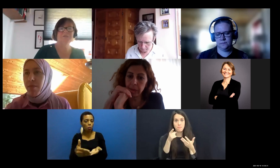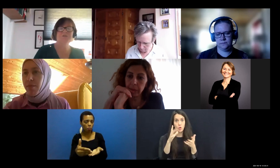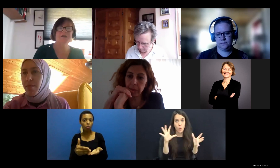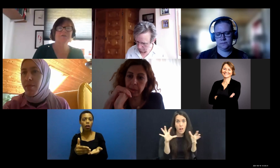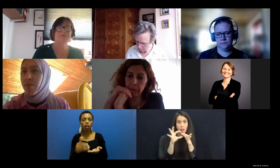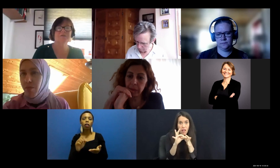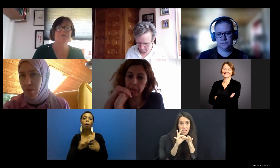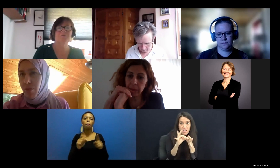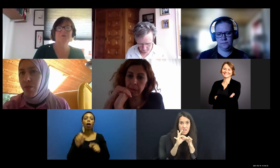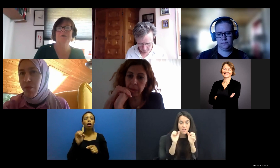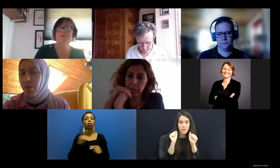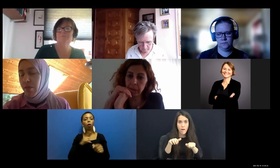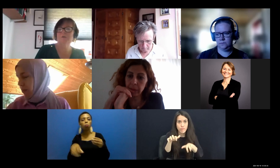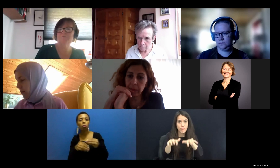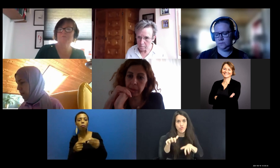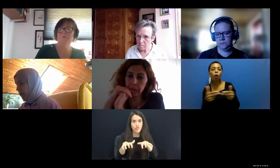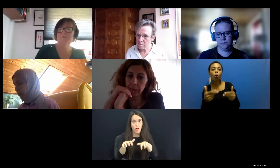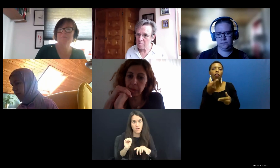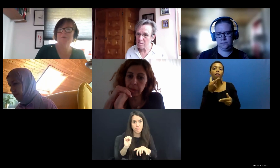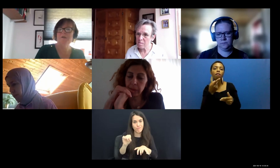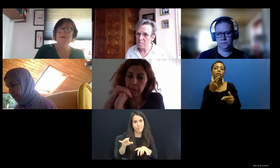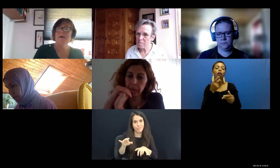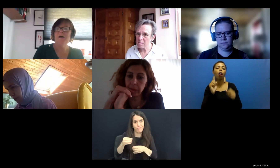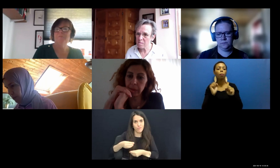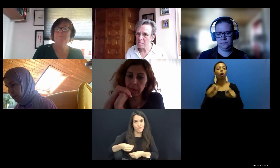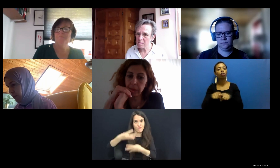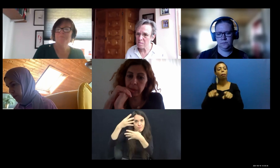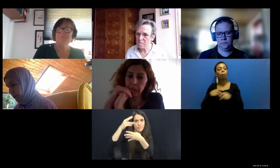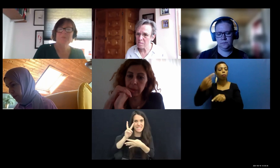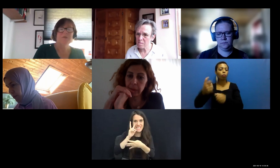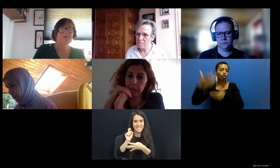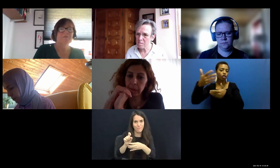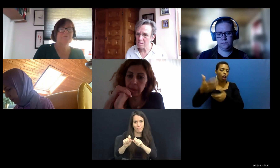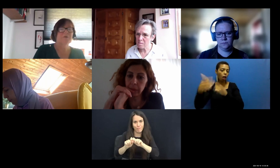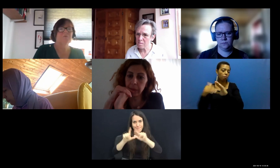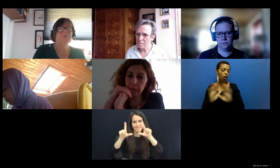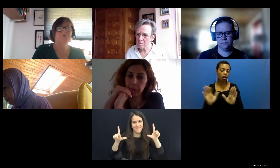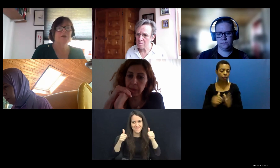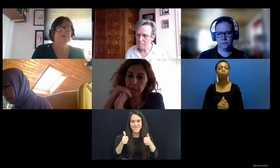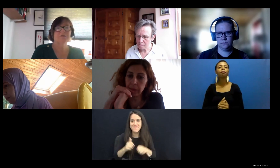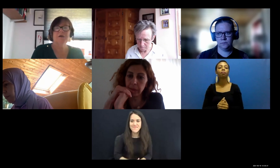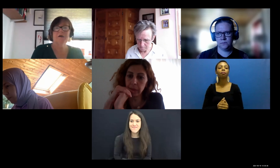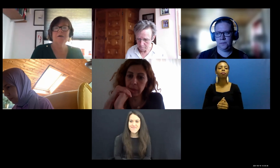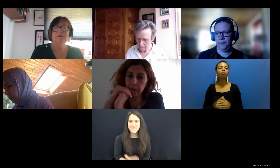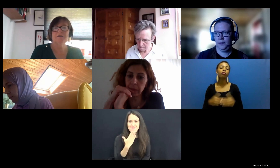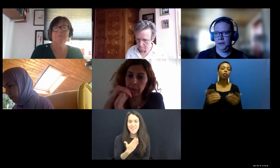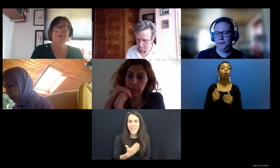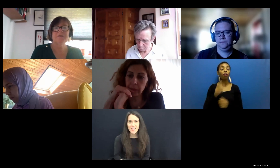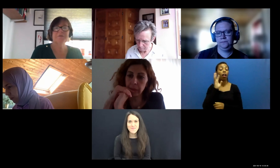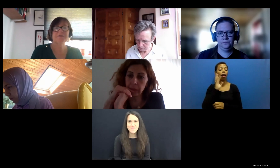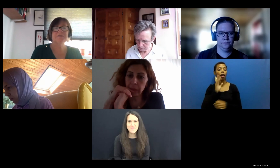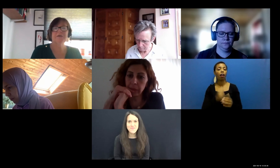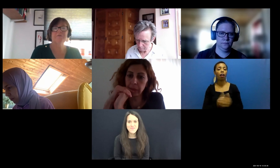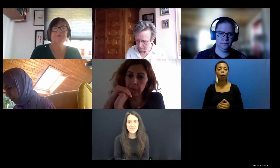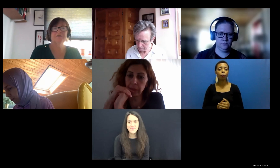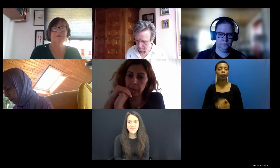it in the chat so that we can follow it up. that would be great. Yes, but